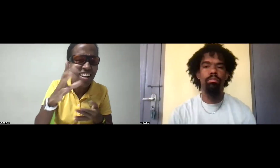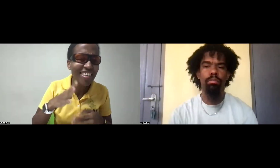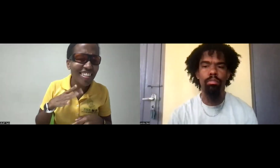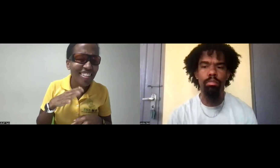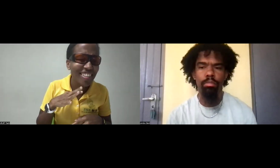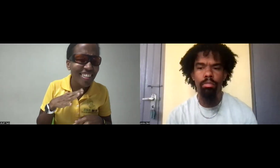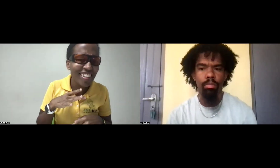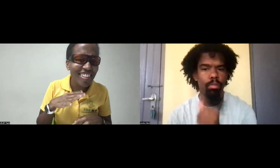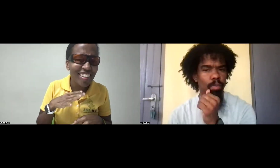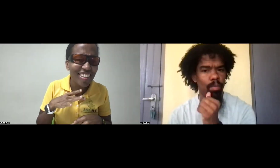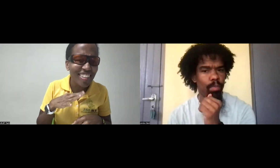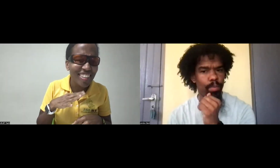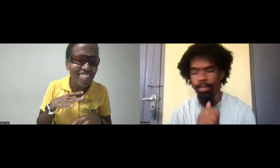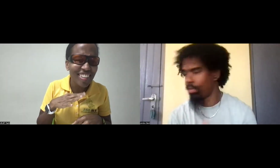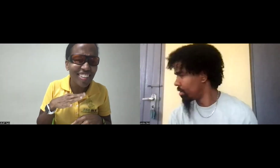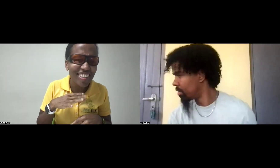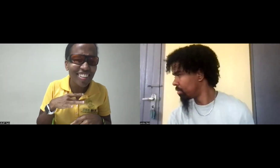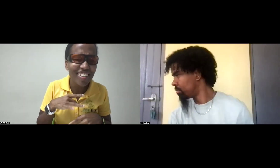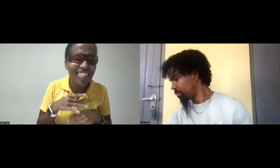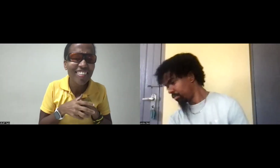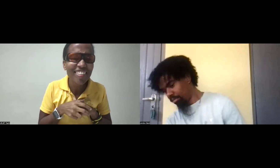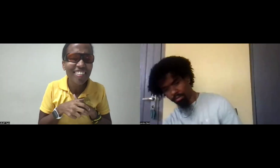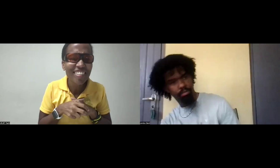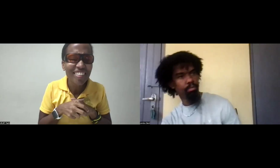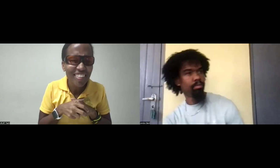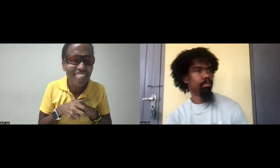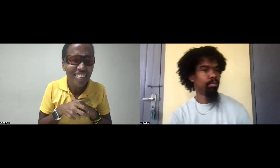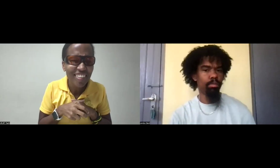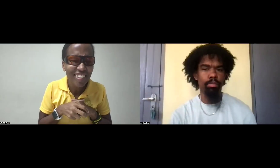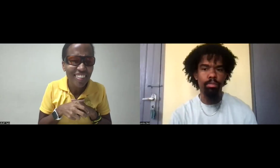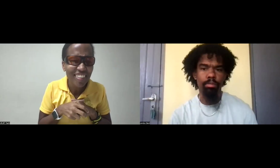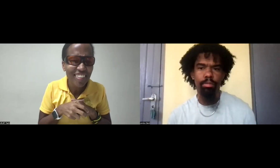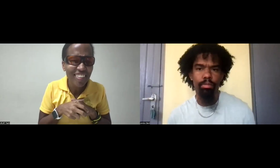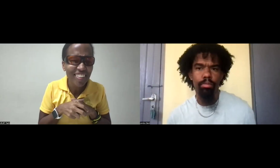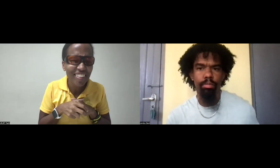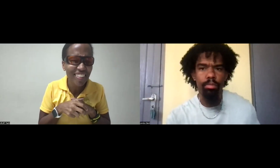But it's nice to see the CCCD students here. Really nice.